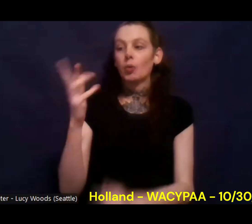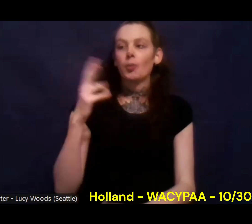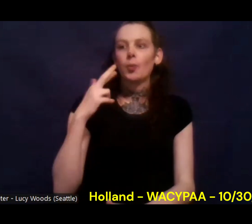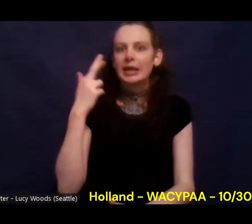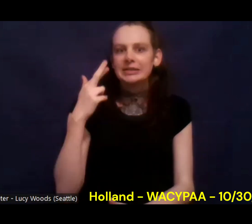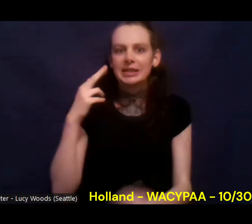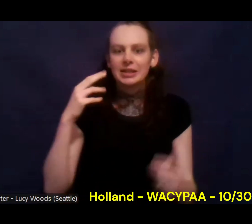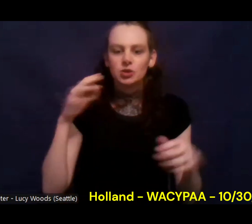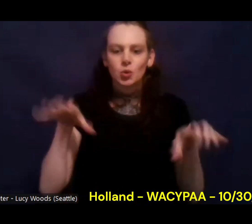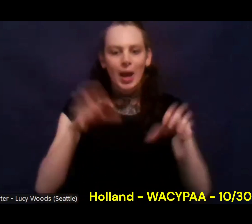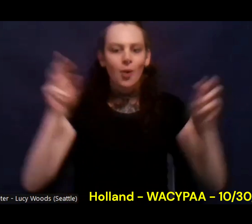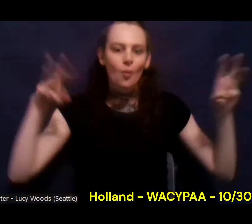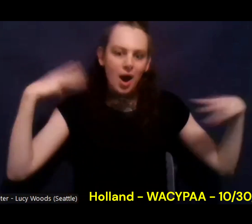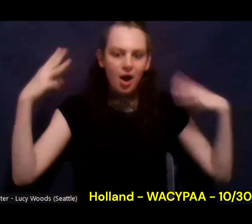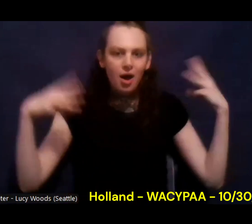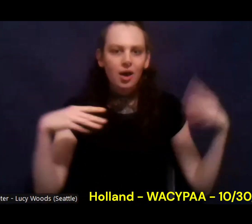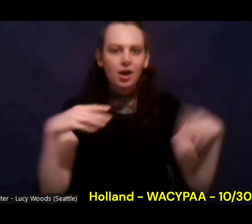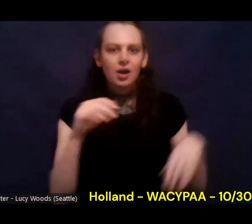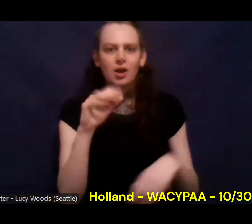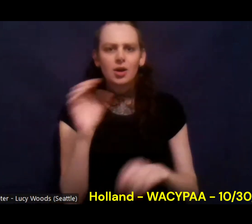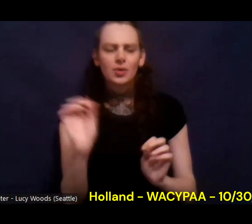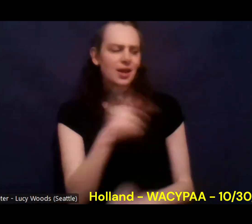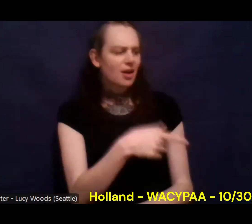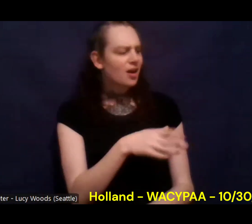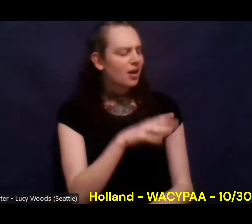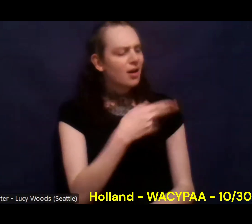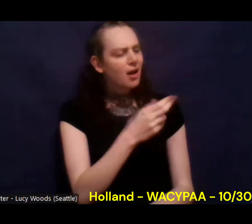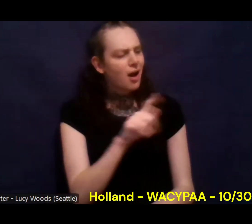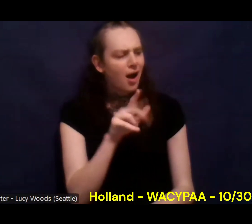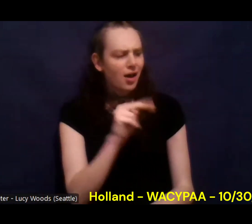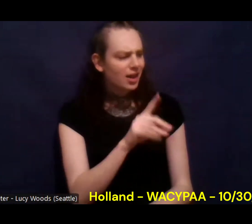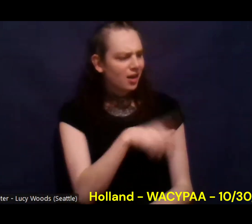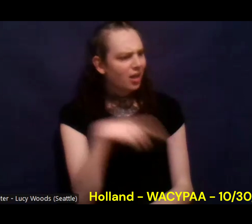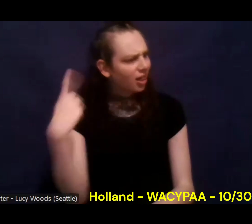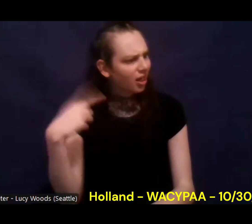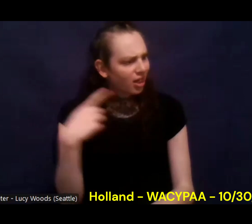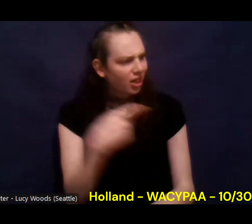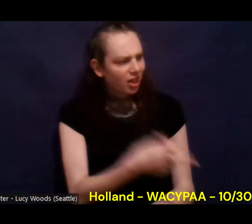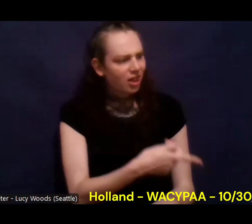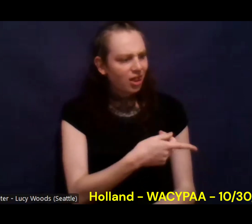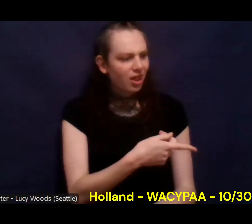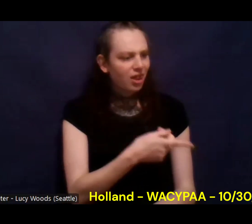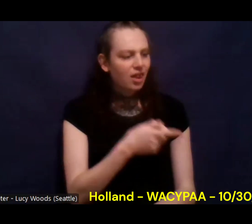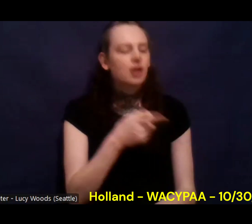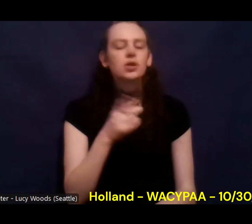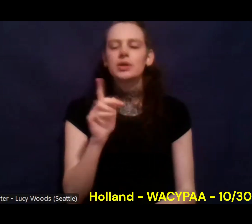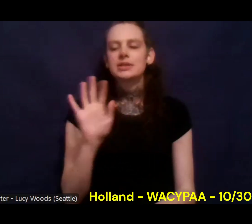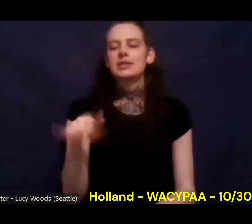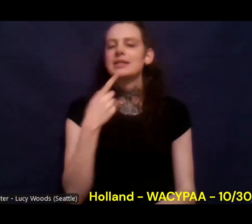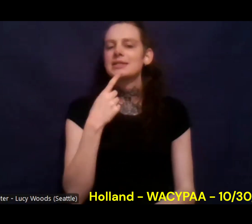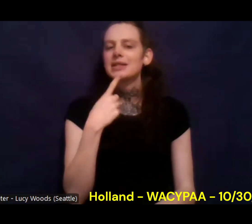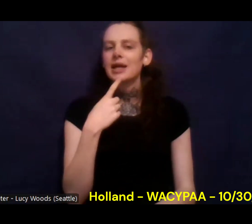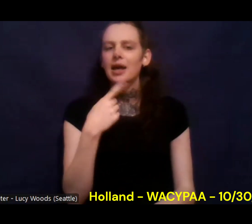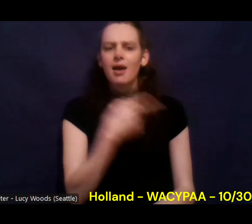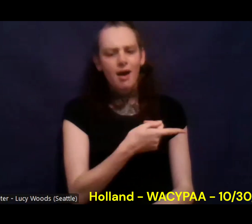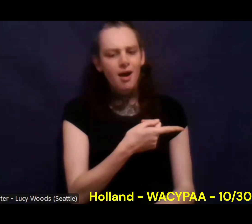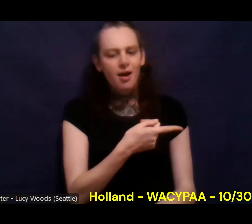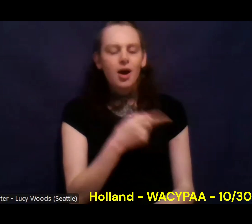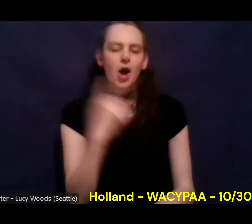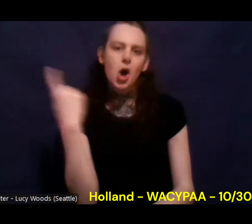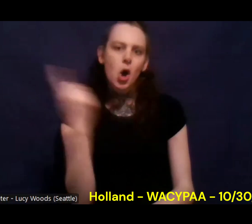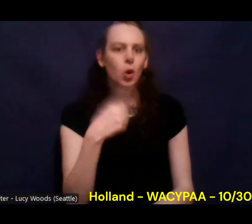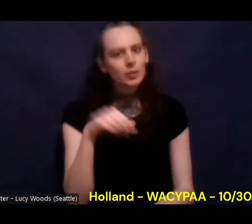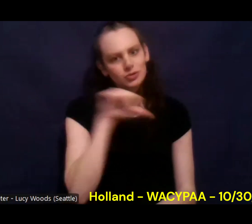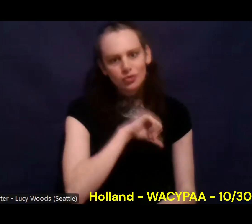because then no one was like, yo, that Holland kid's crazy. They're like, yo, that Holland kid is always drunk. And that's why he's crazy. But in like